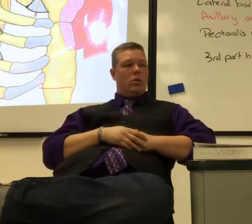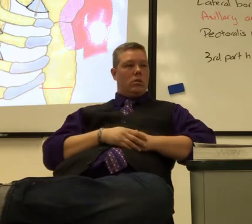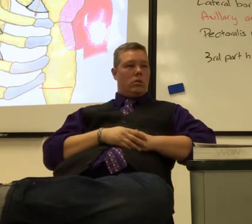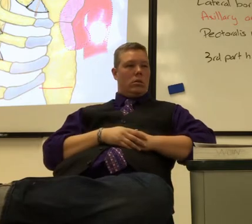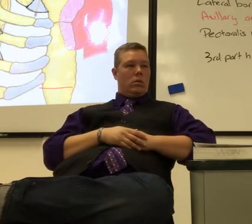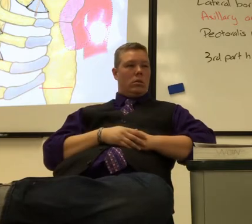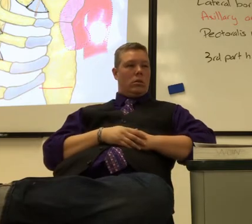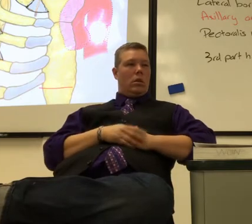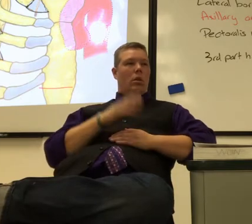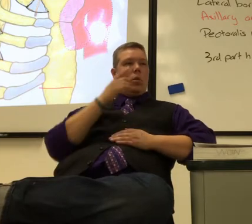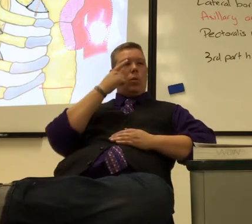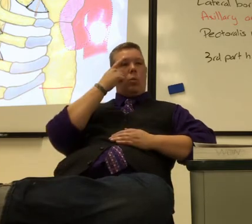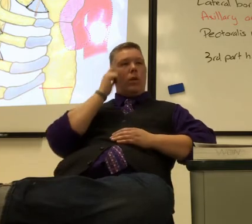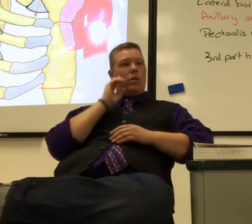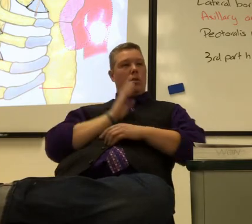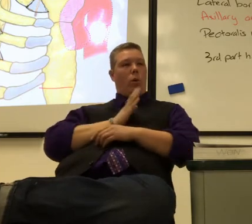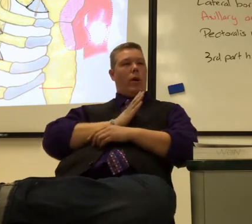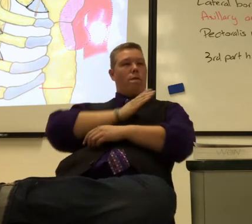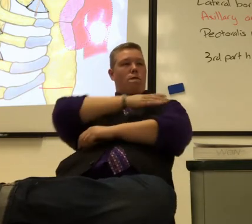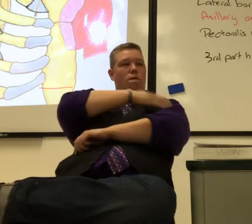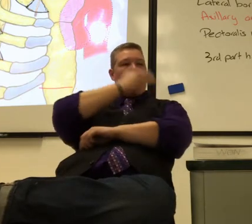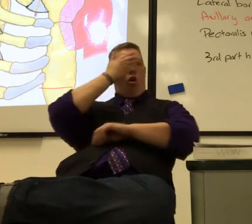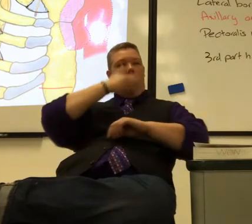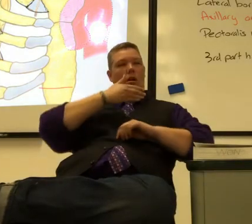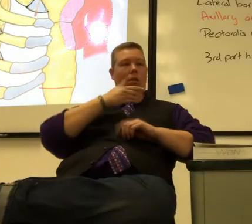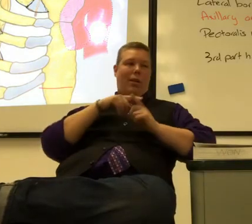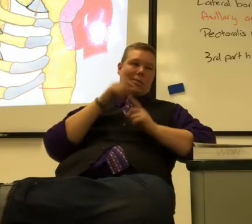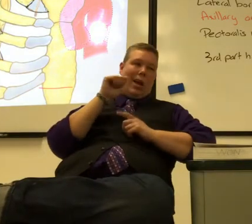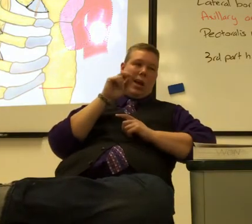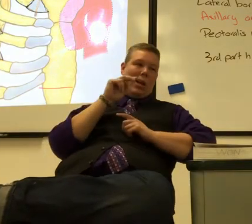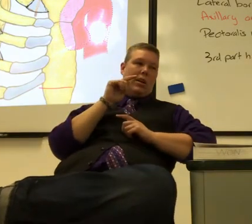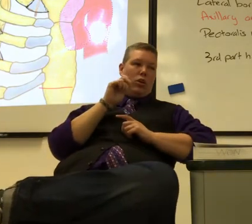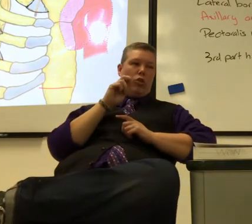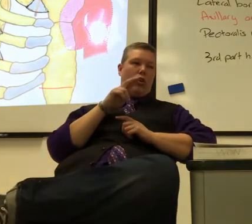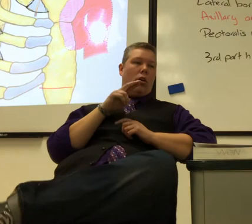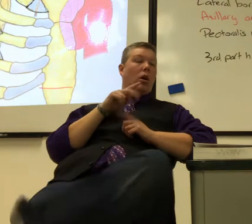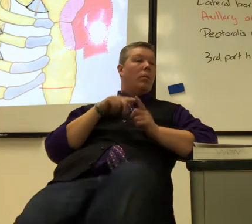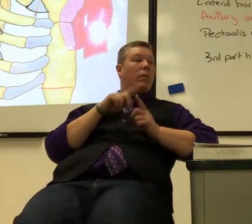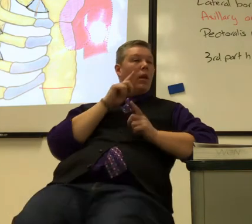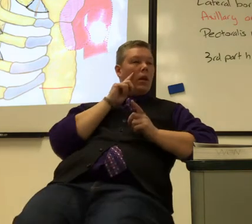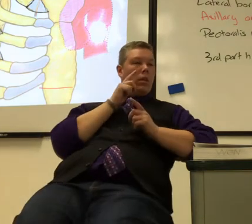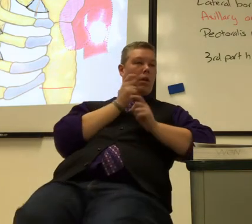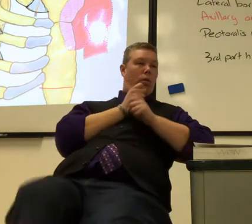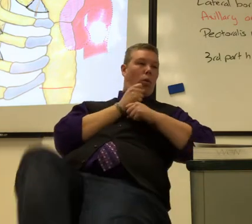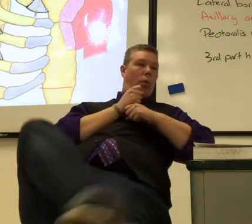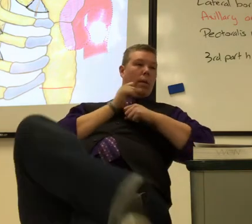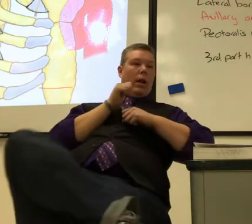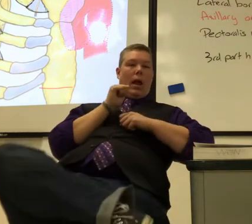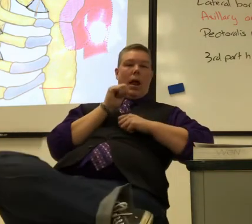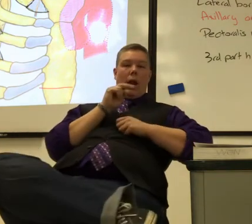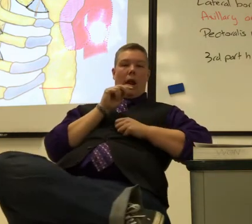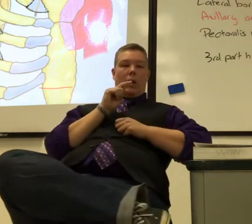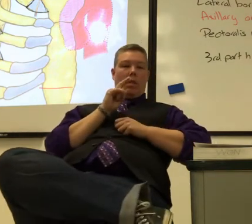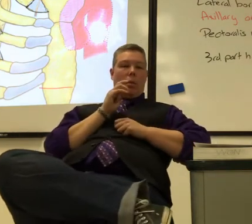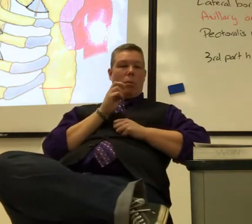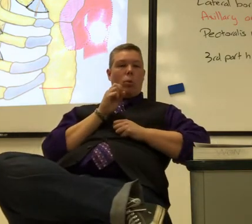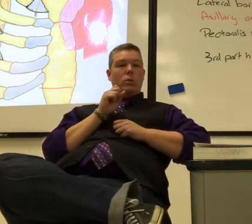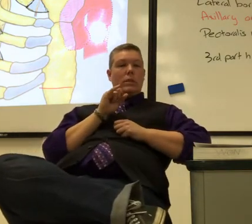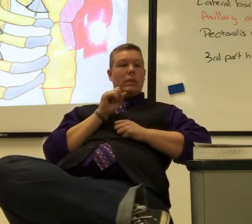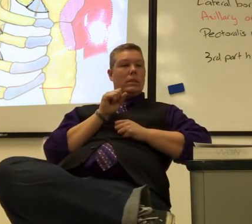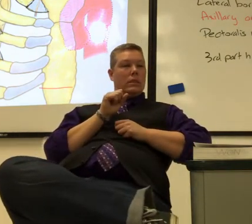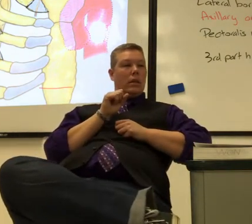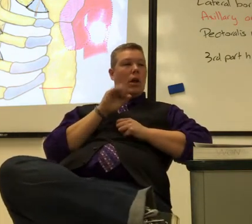one passing in front is the anterior one. But they form an anastomosis around the surgical neck. Let me write that